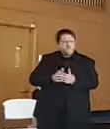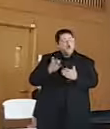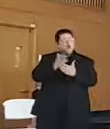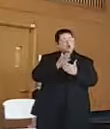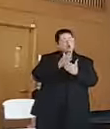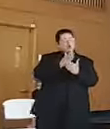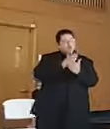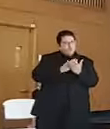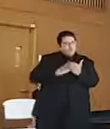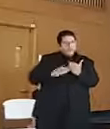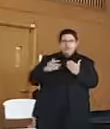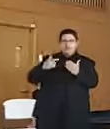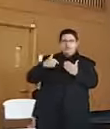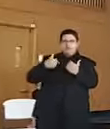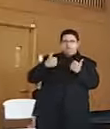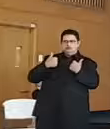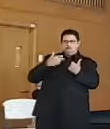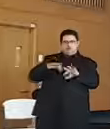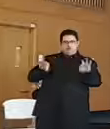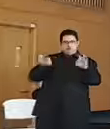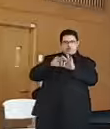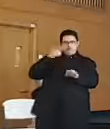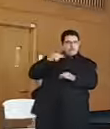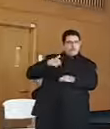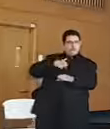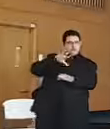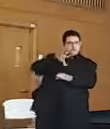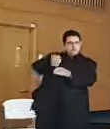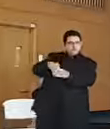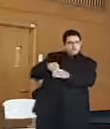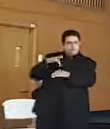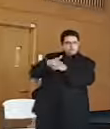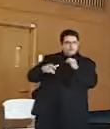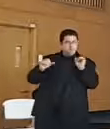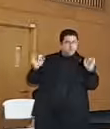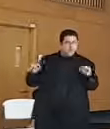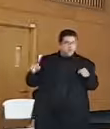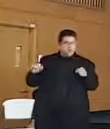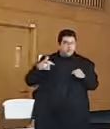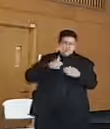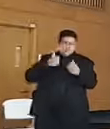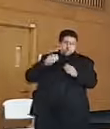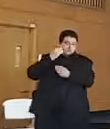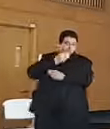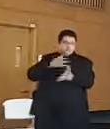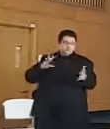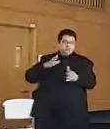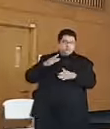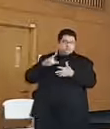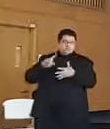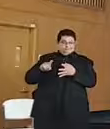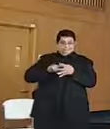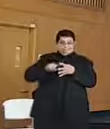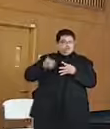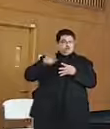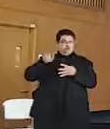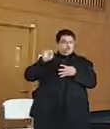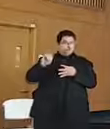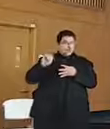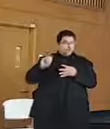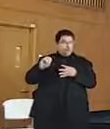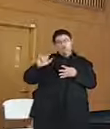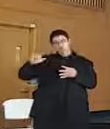parents as early as possible. For instance, our district shared our plan as early as the 1st of June, others in mid-July. But it's